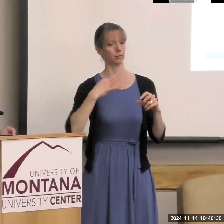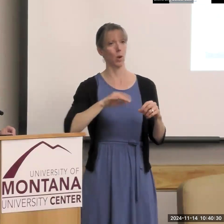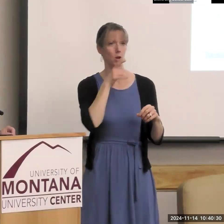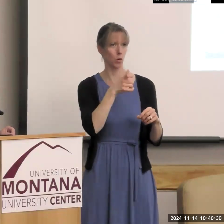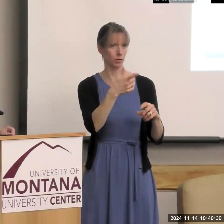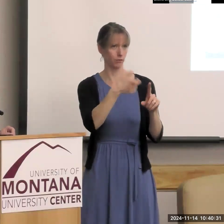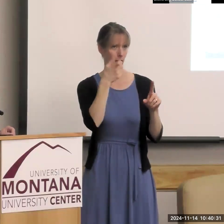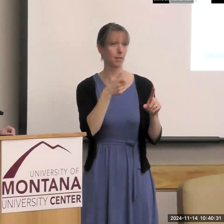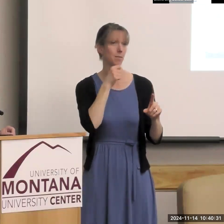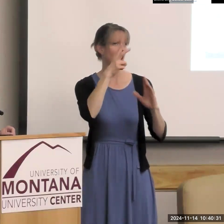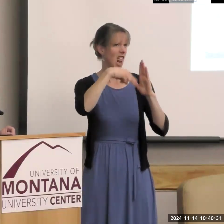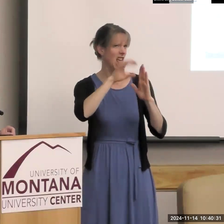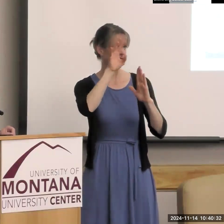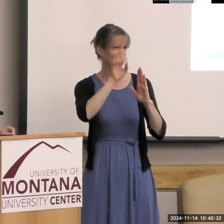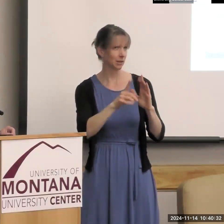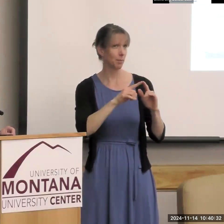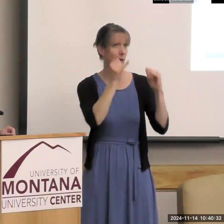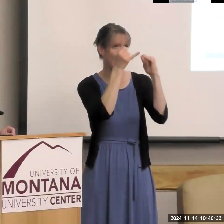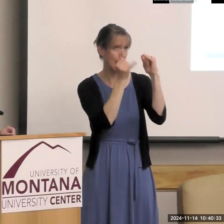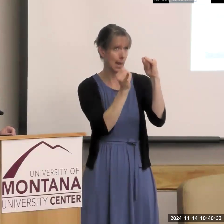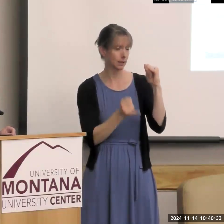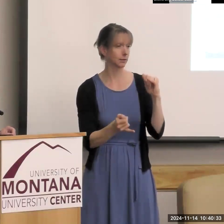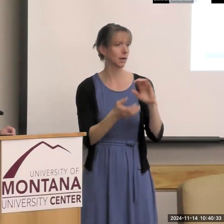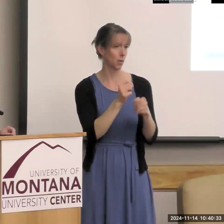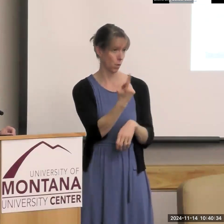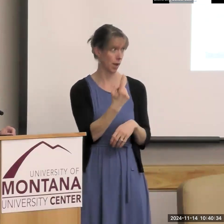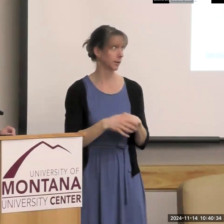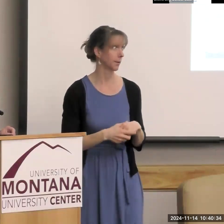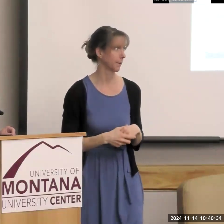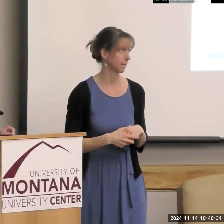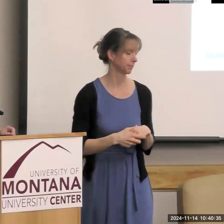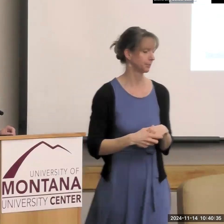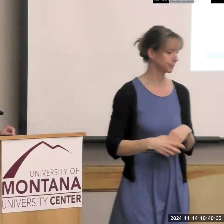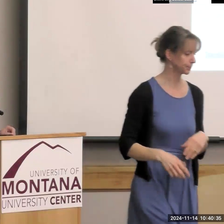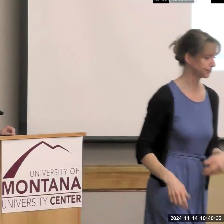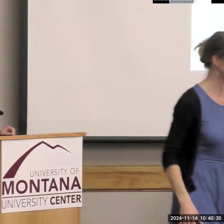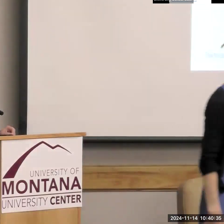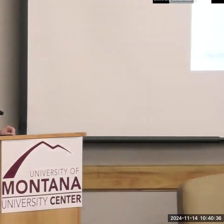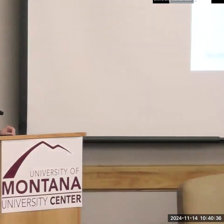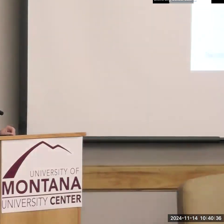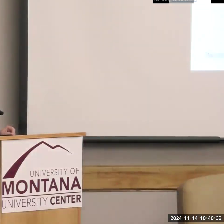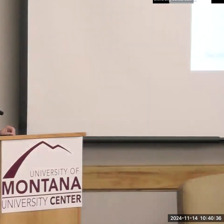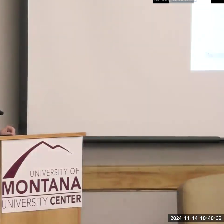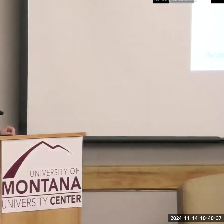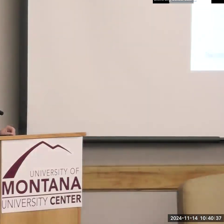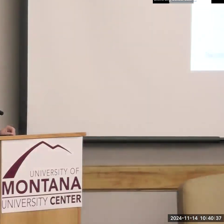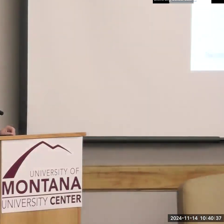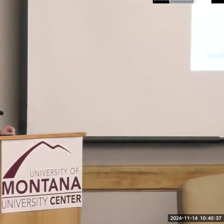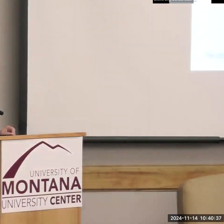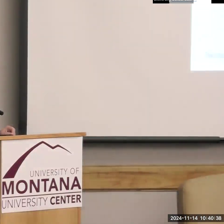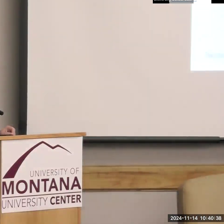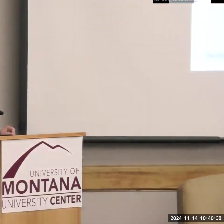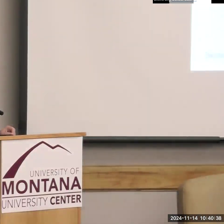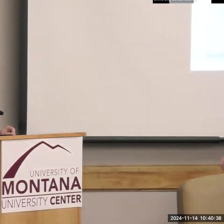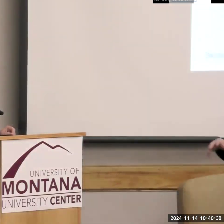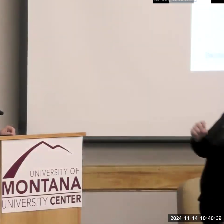And I'm not going to read all of these, but underlined in domain 1, the first domain that we have, which is assess and monitor population health status, factors that